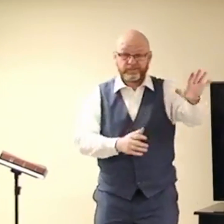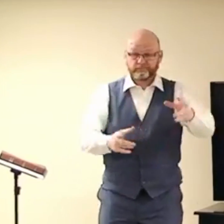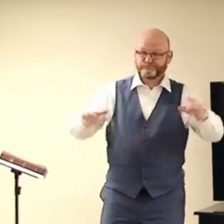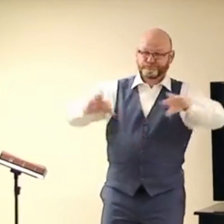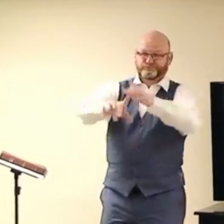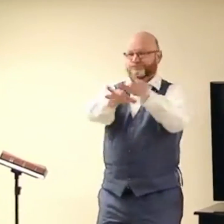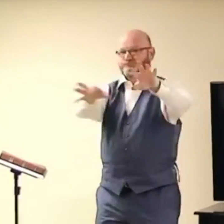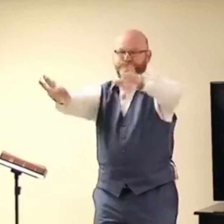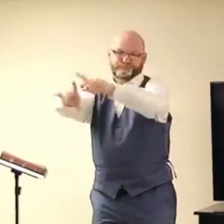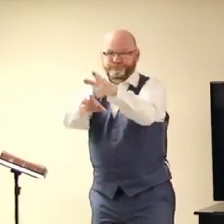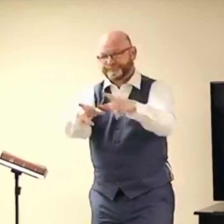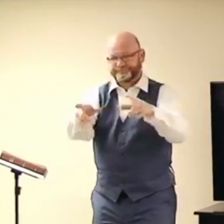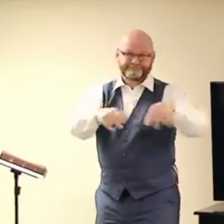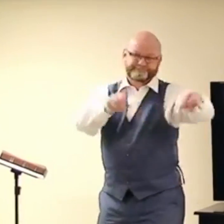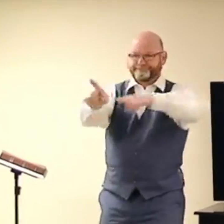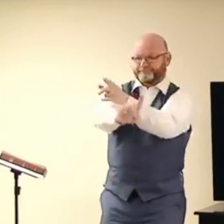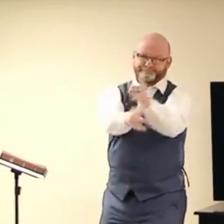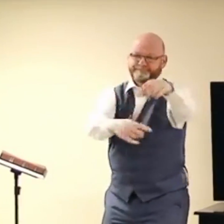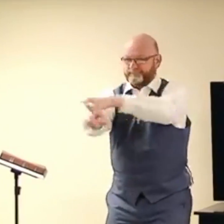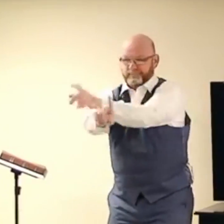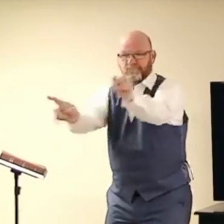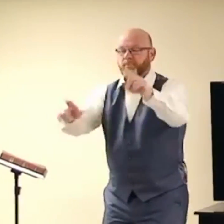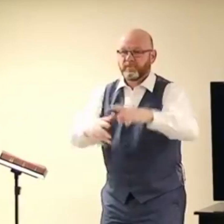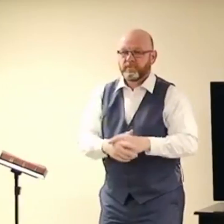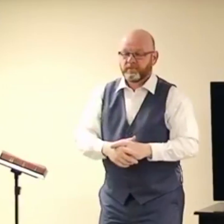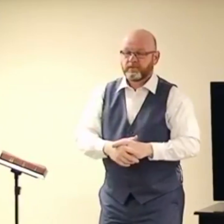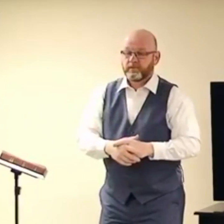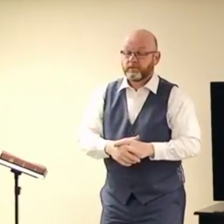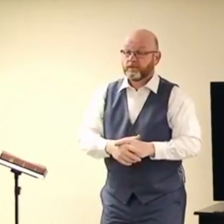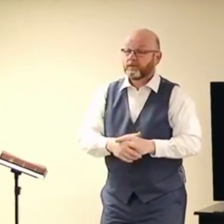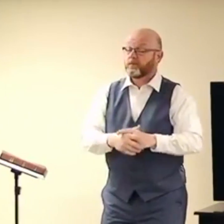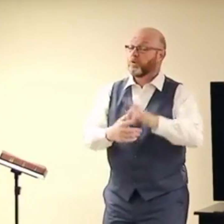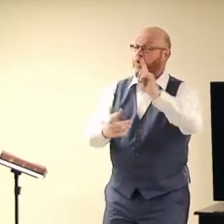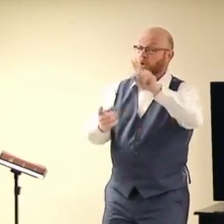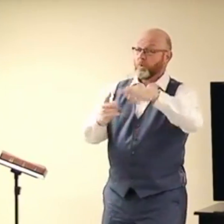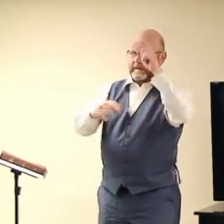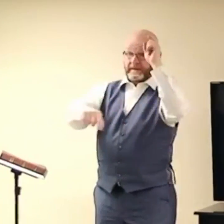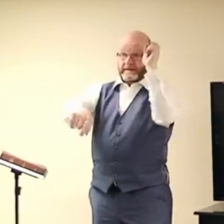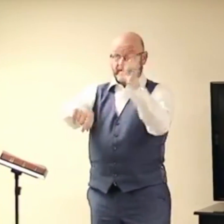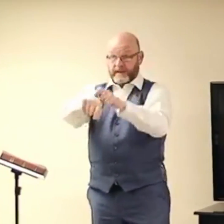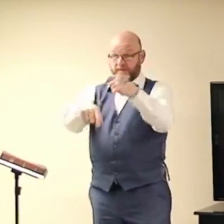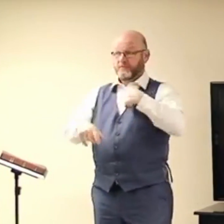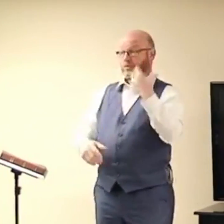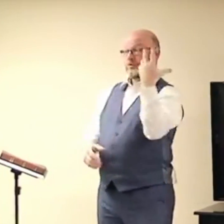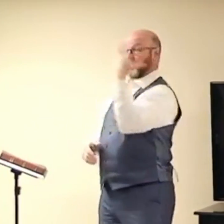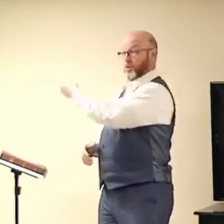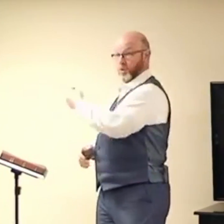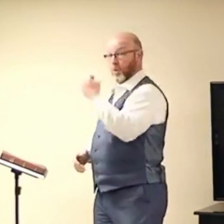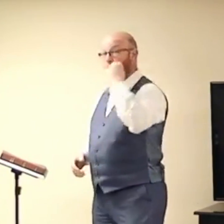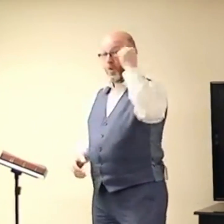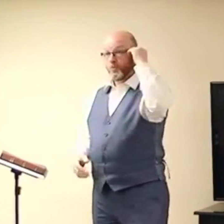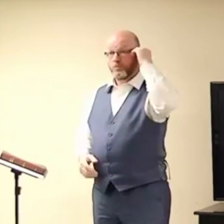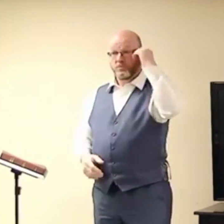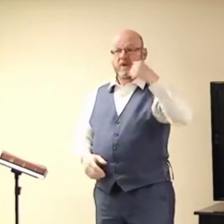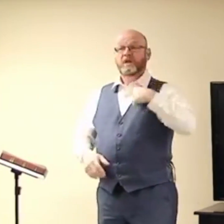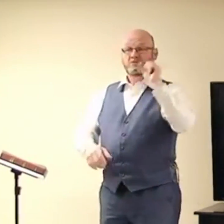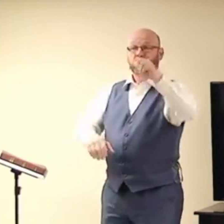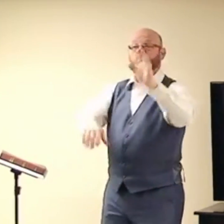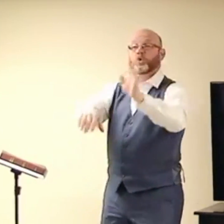sheep commingled with her, with the other group of sheep and got all mixed up, when it was time for me to go home